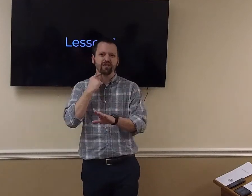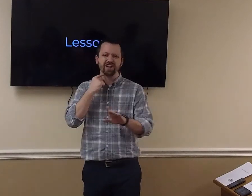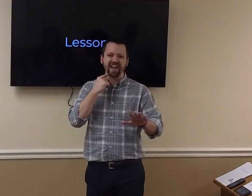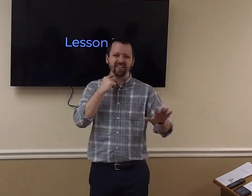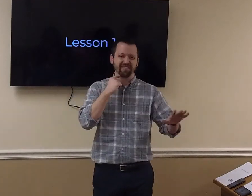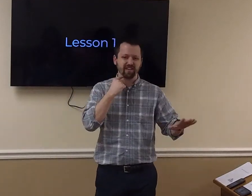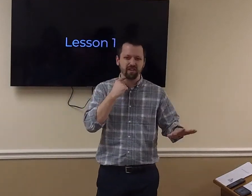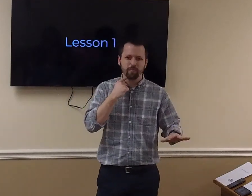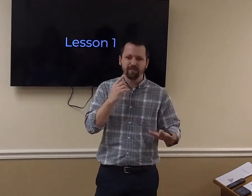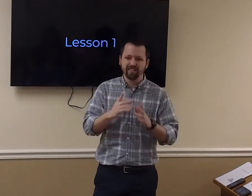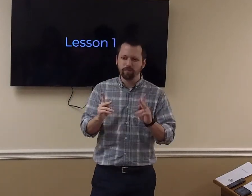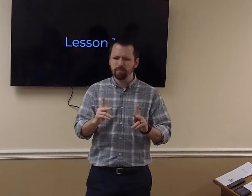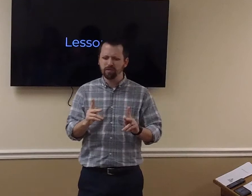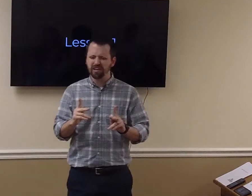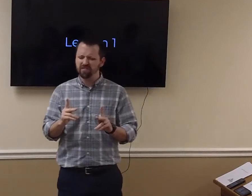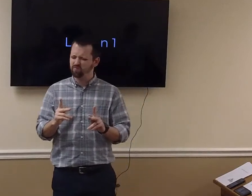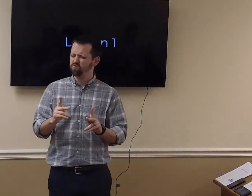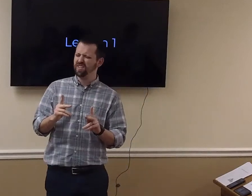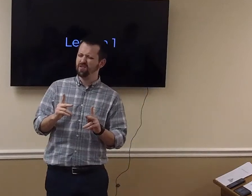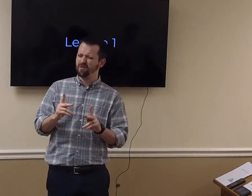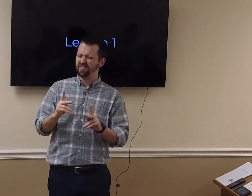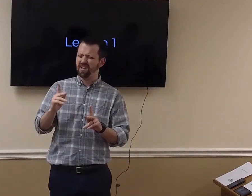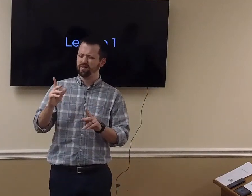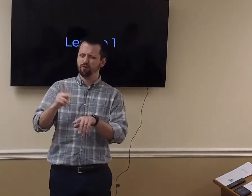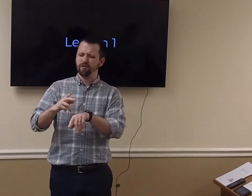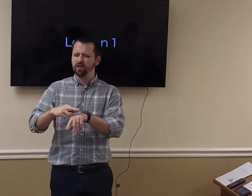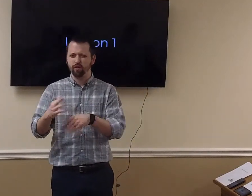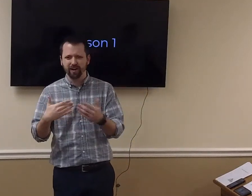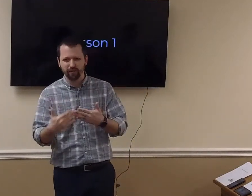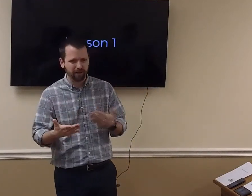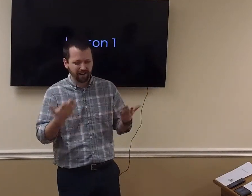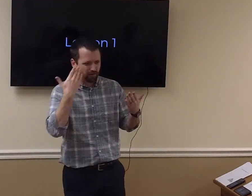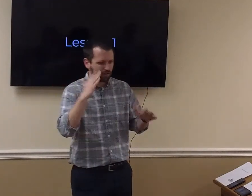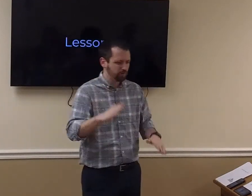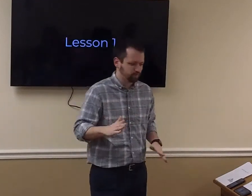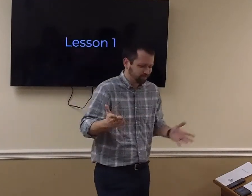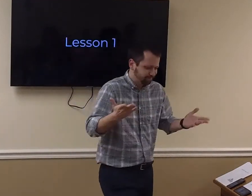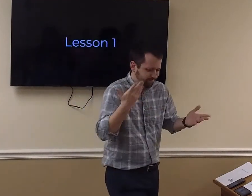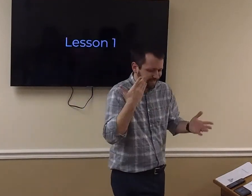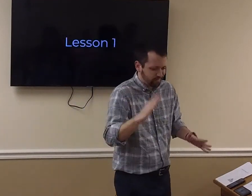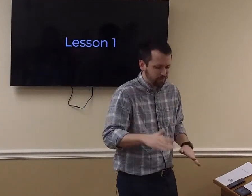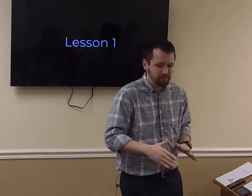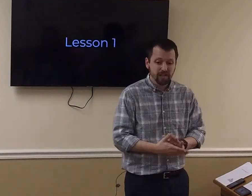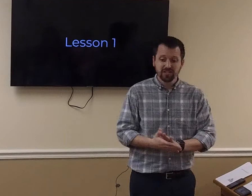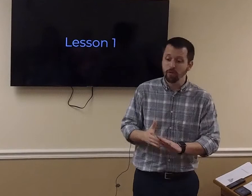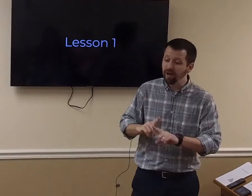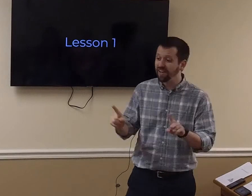different dialects. So. But I've had some people be like, that's not what we say in Puerto Rico or whatever, but I don't know. No. So, but it